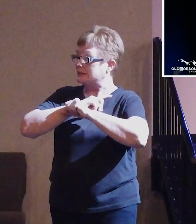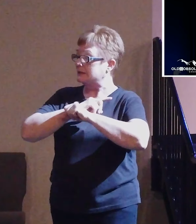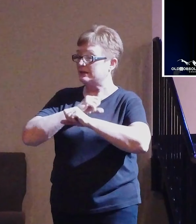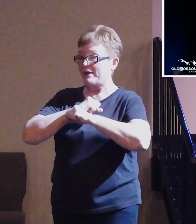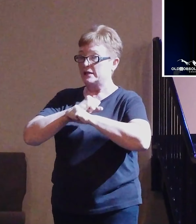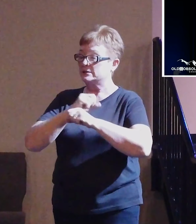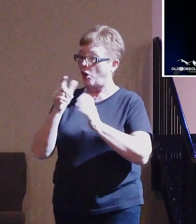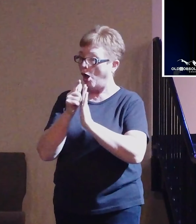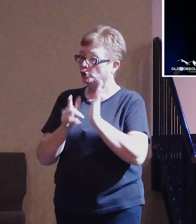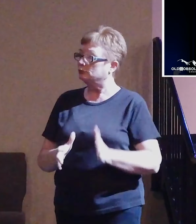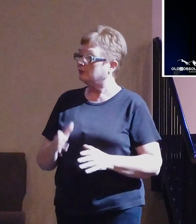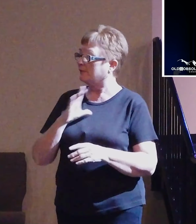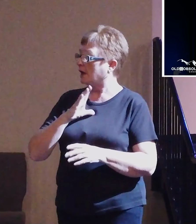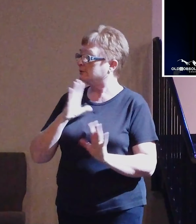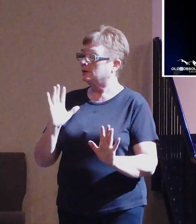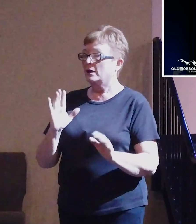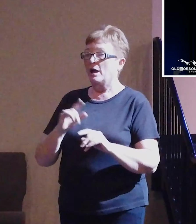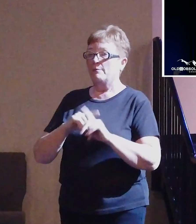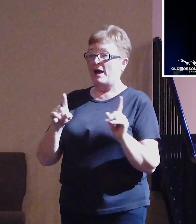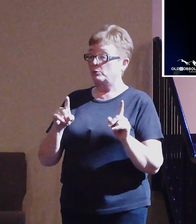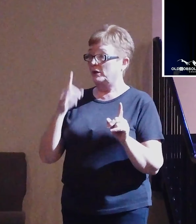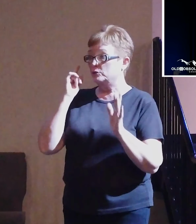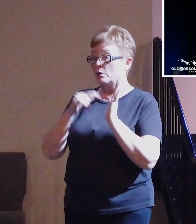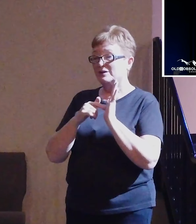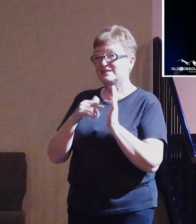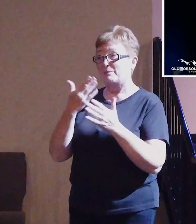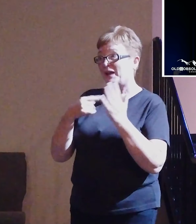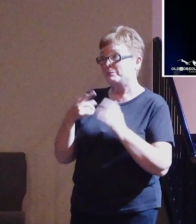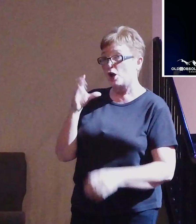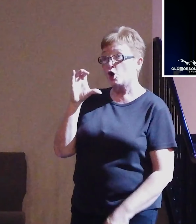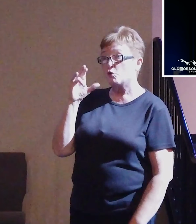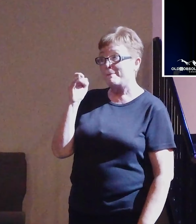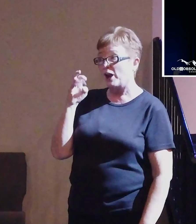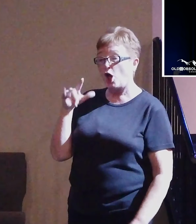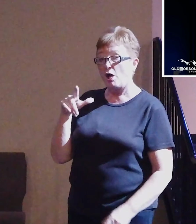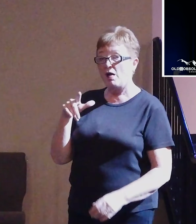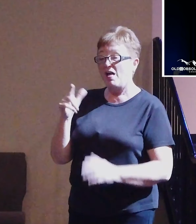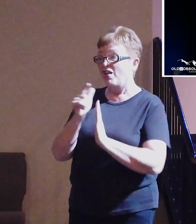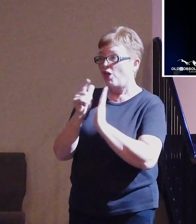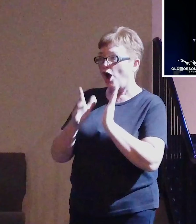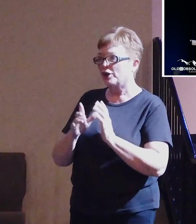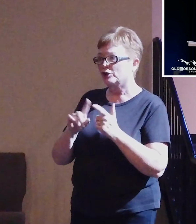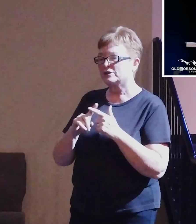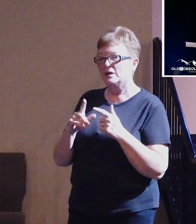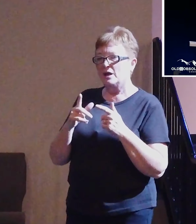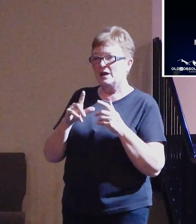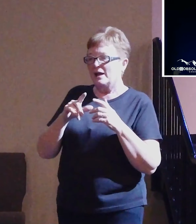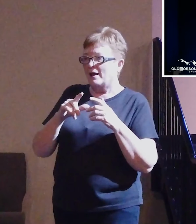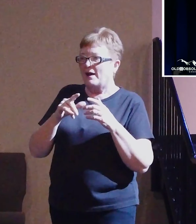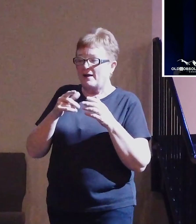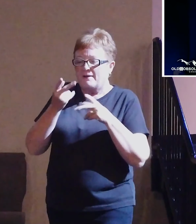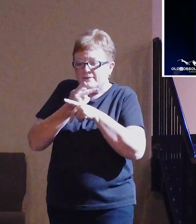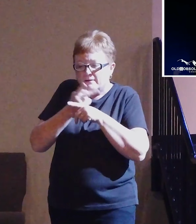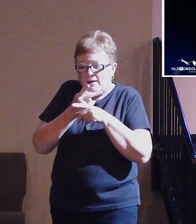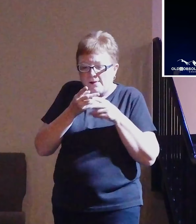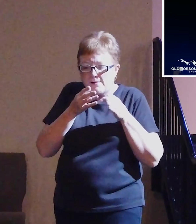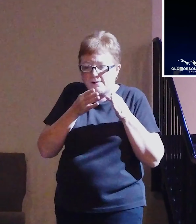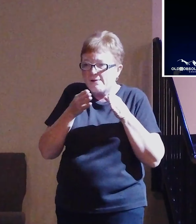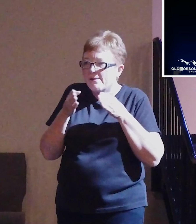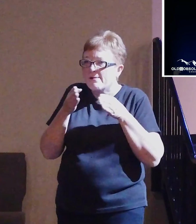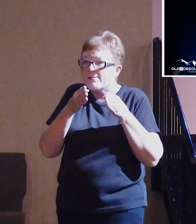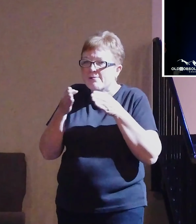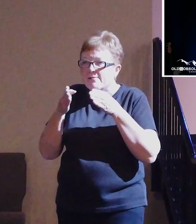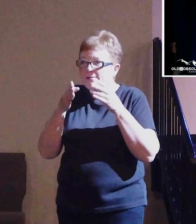But we do see at times criminal lawyers literally concocting schemes to try to get